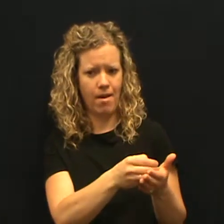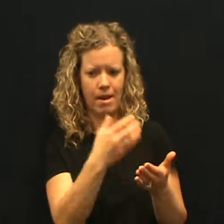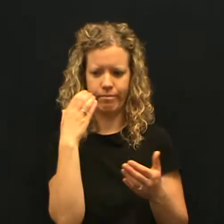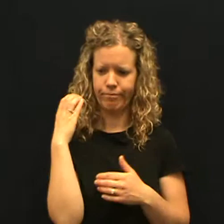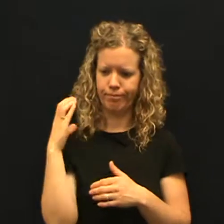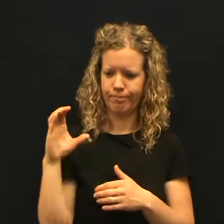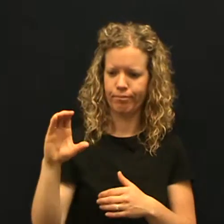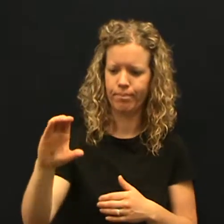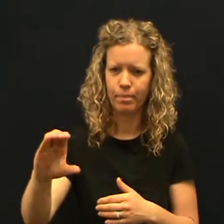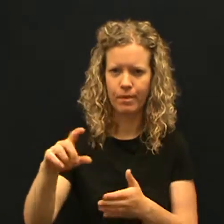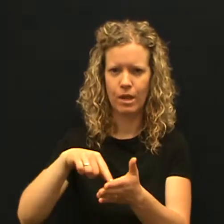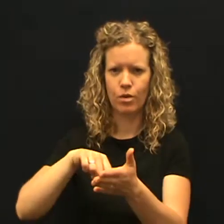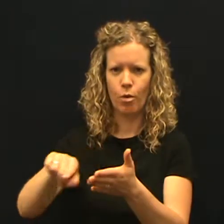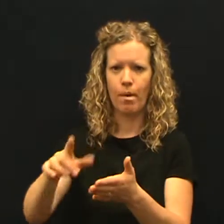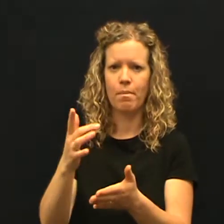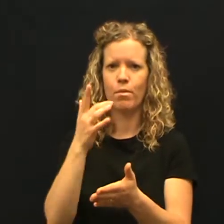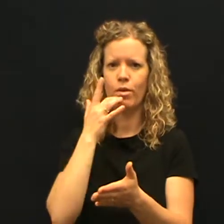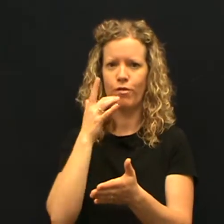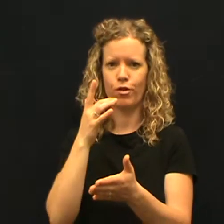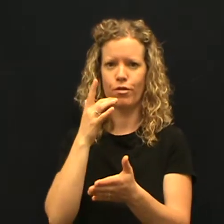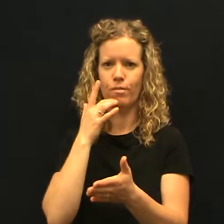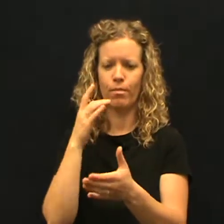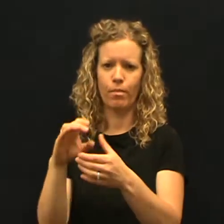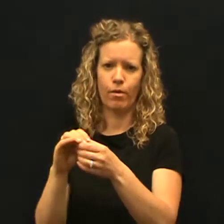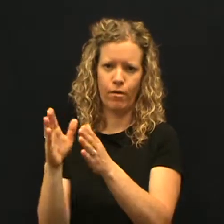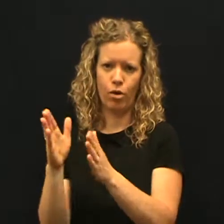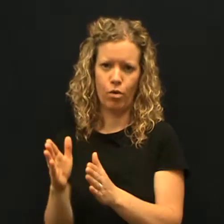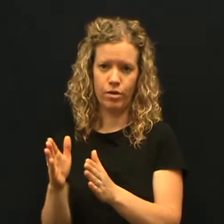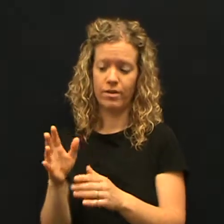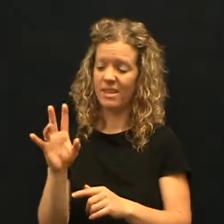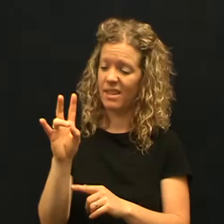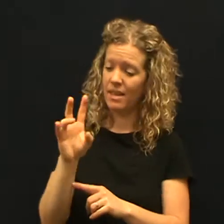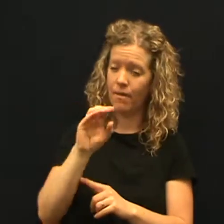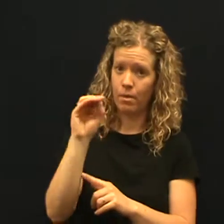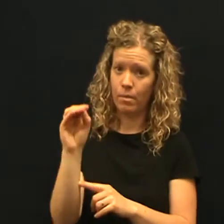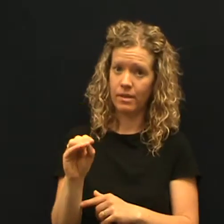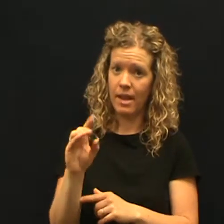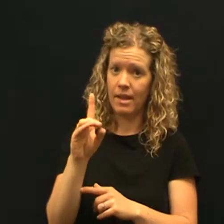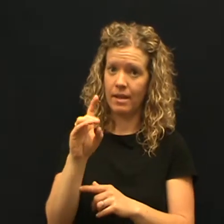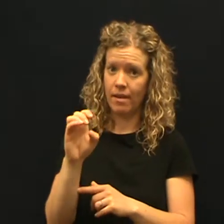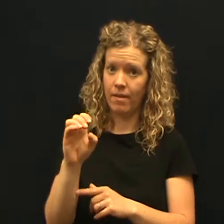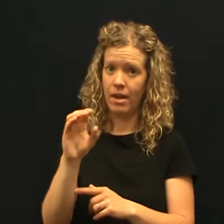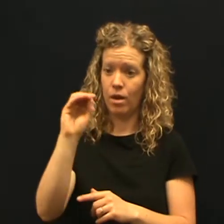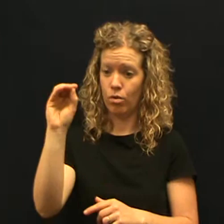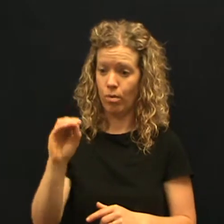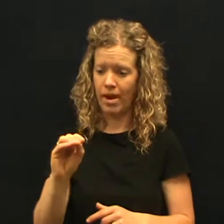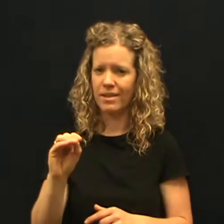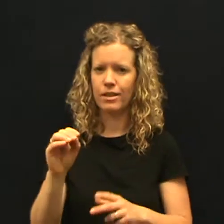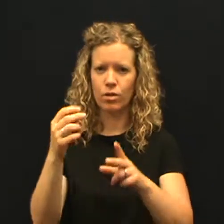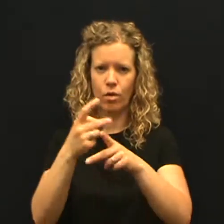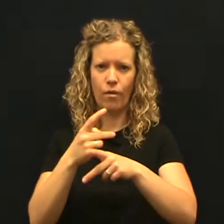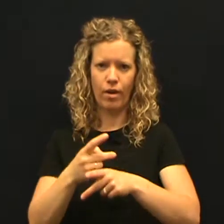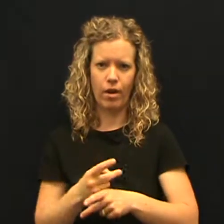Well, a 7% dividend rate is calculated on the par value of the stock. If it's